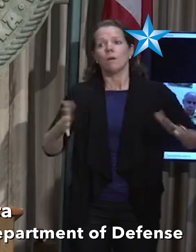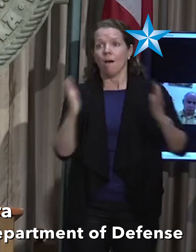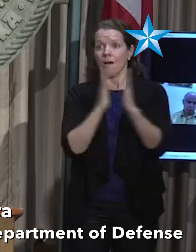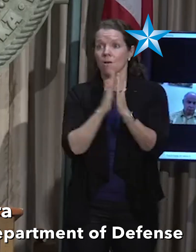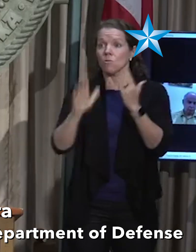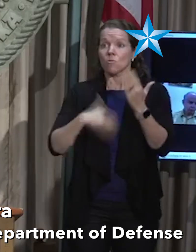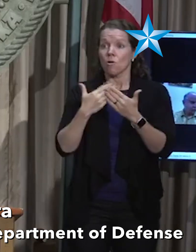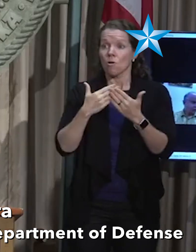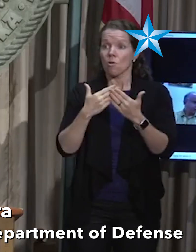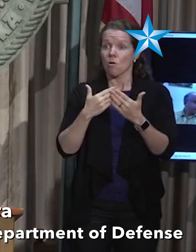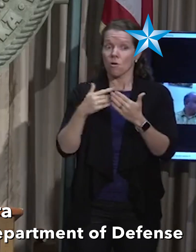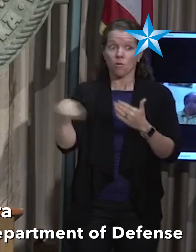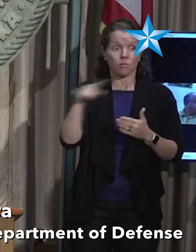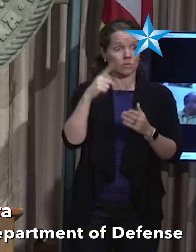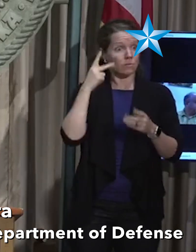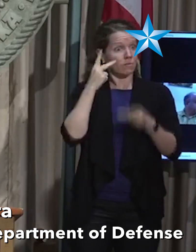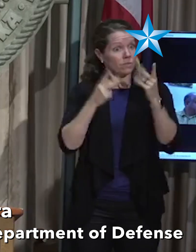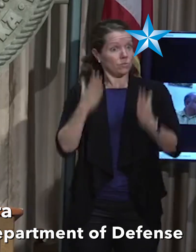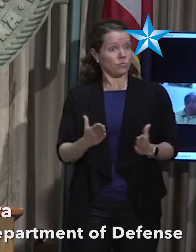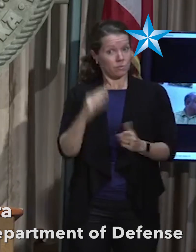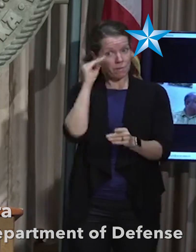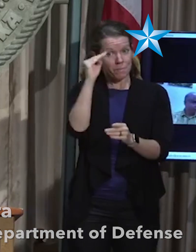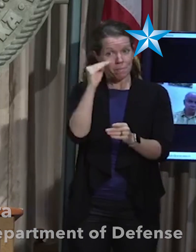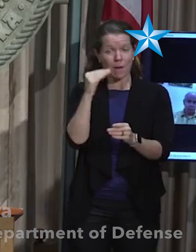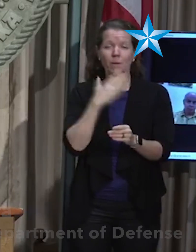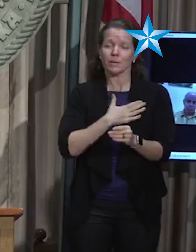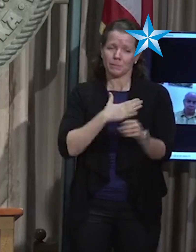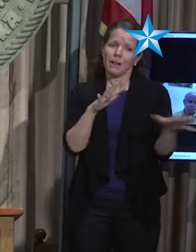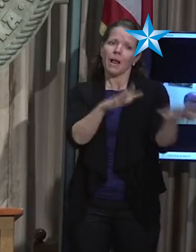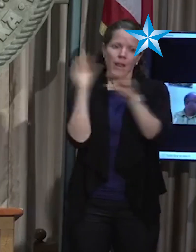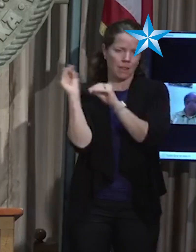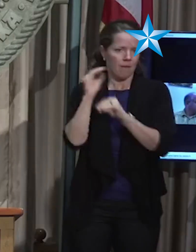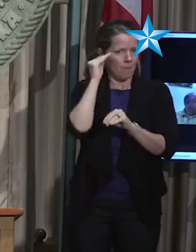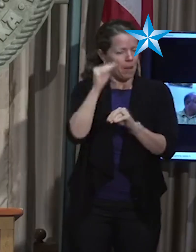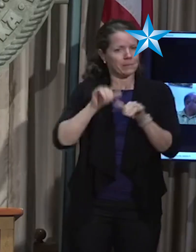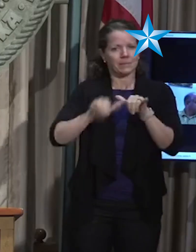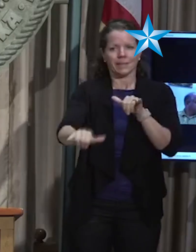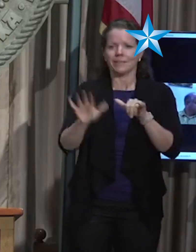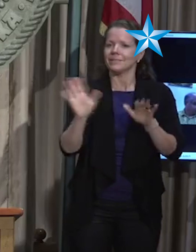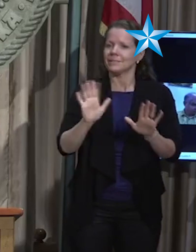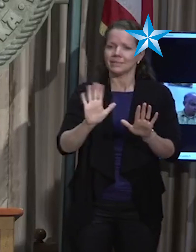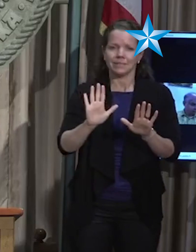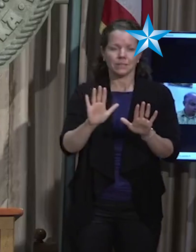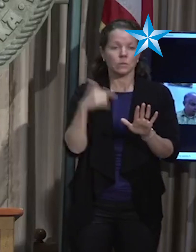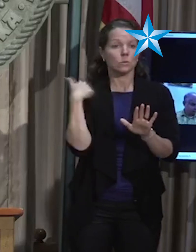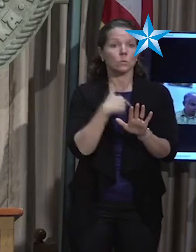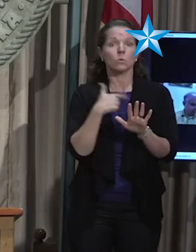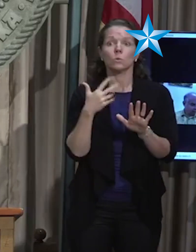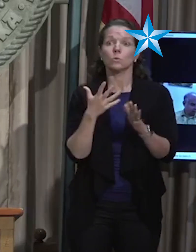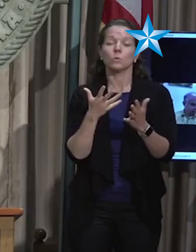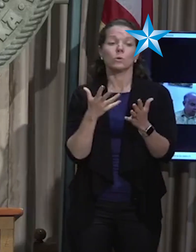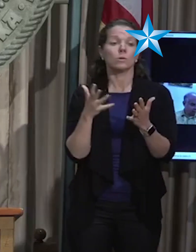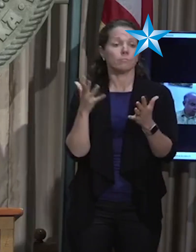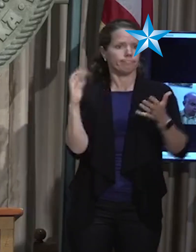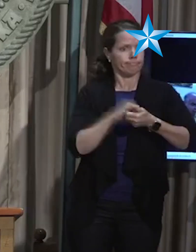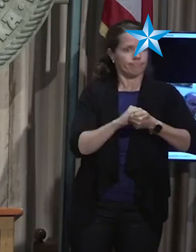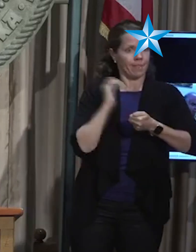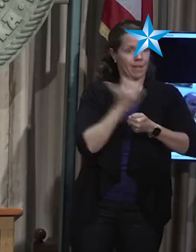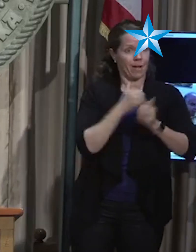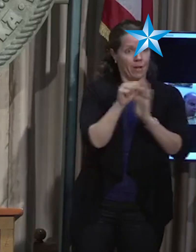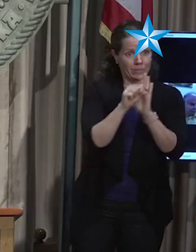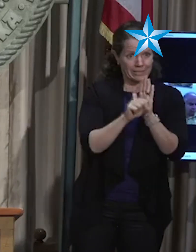with the Department of Business, Economic Development, Tourism, and the Hawaii Convention Center. So if there's anyone that's